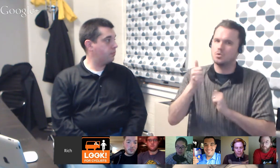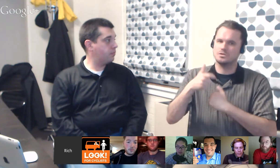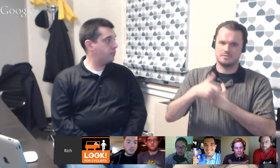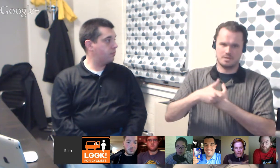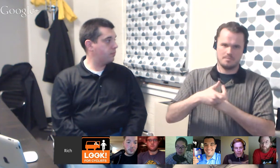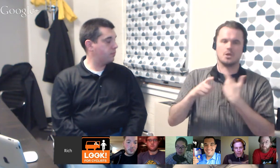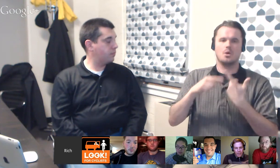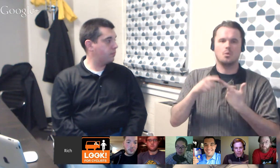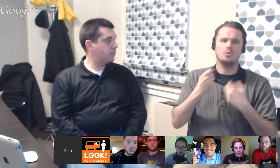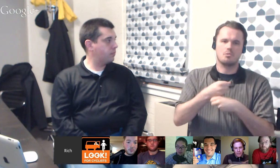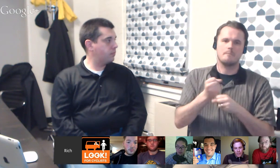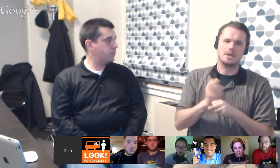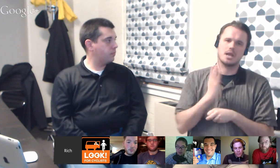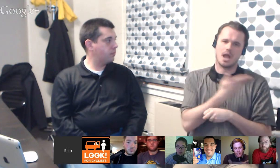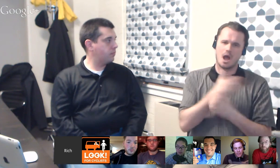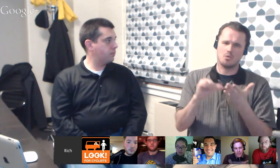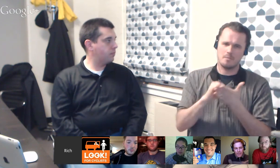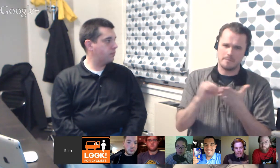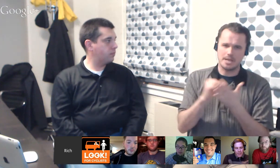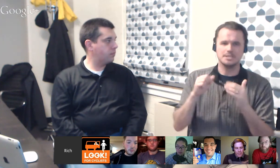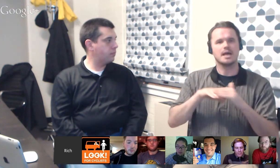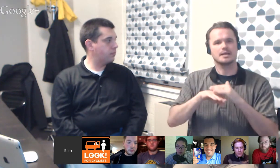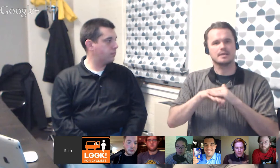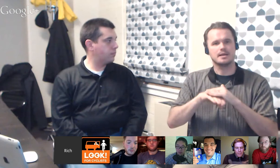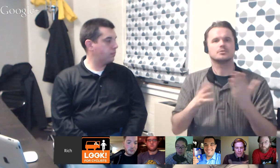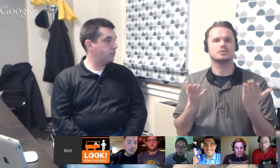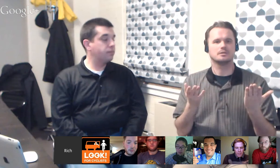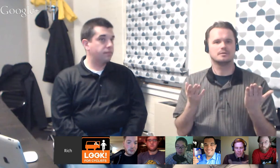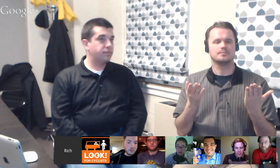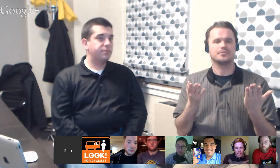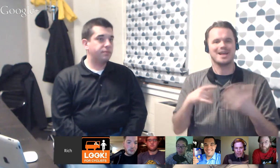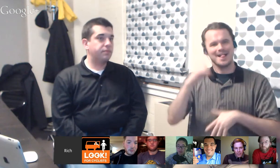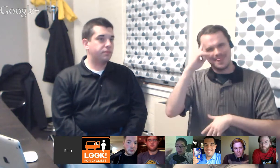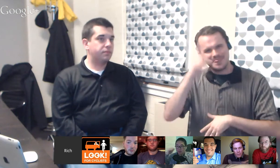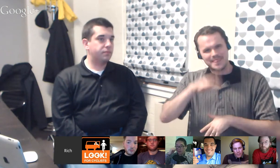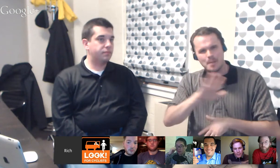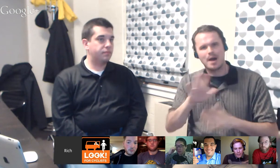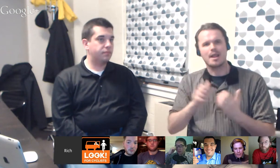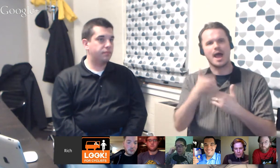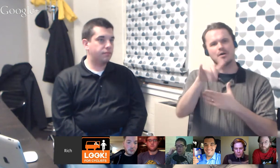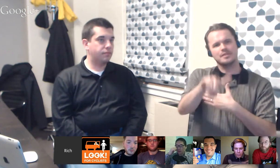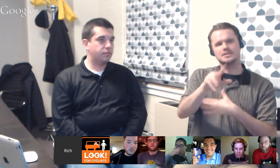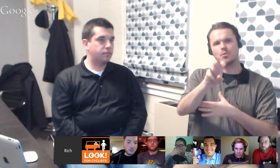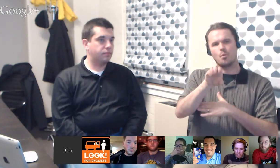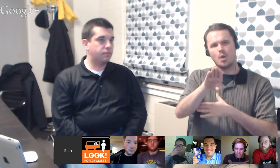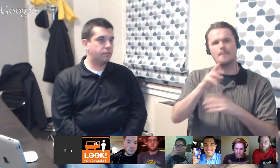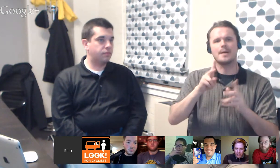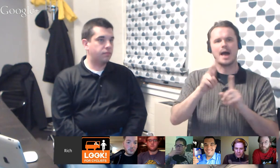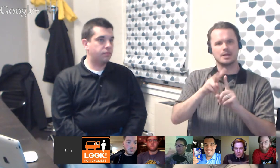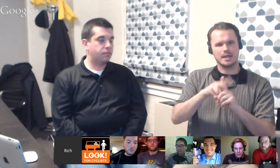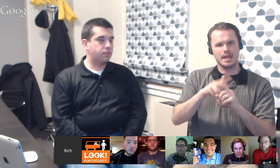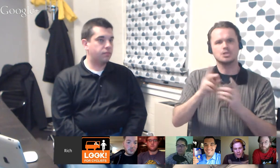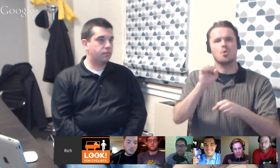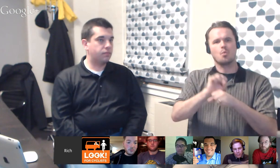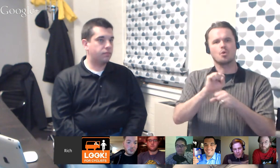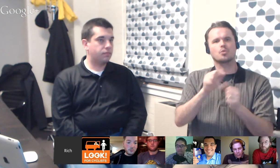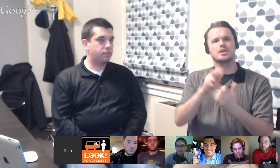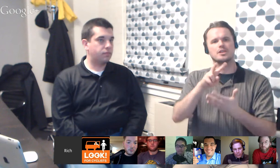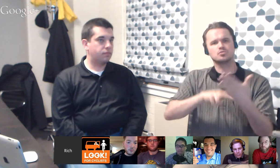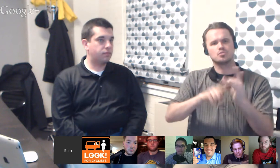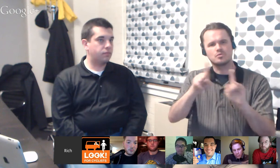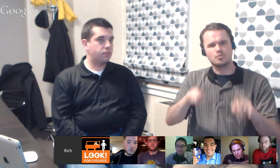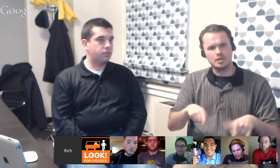when we're making our pages accessible. To think about how these web applications work with screen readers, how it